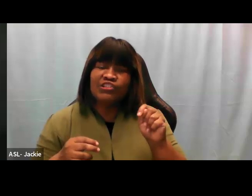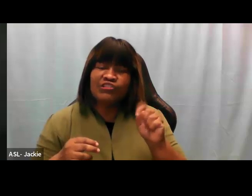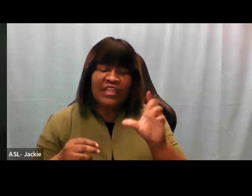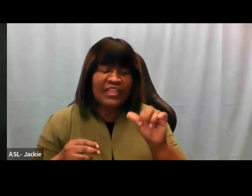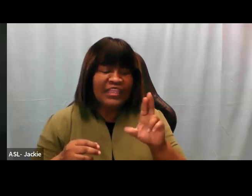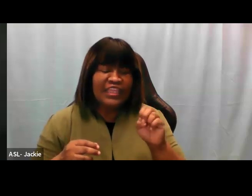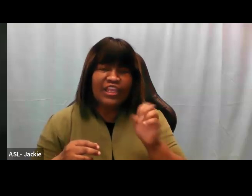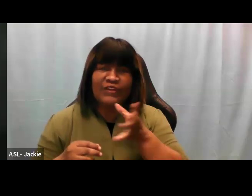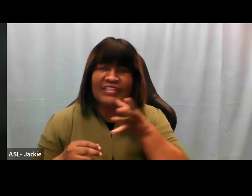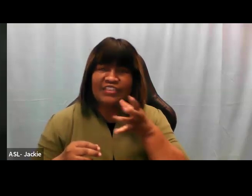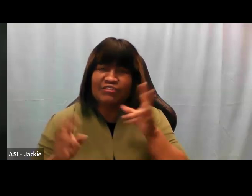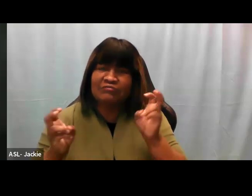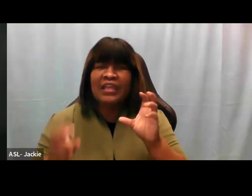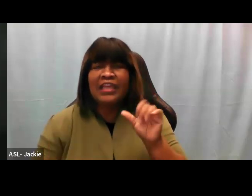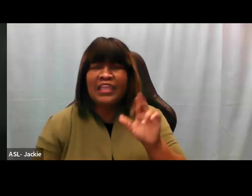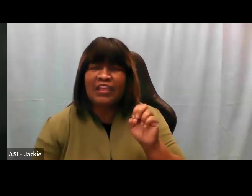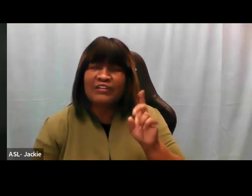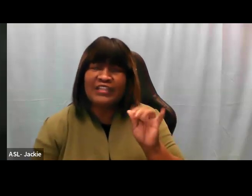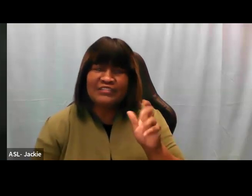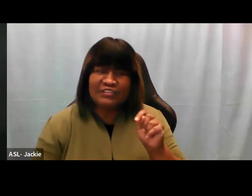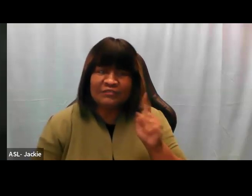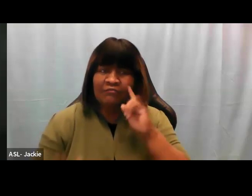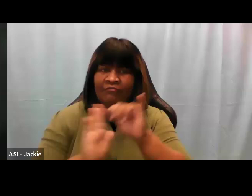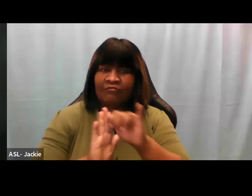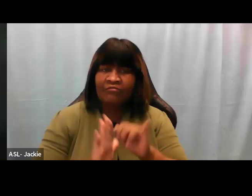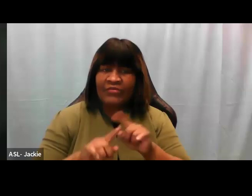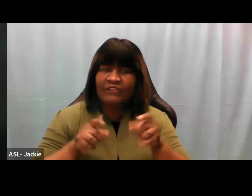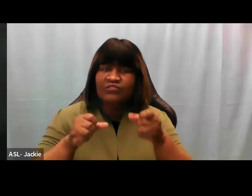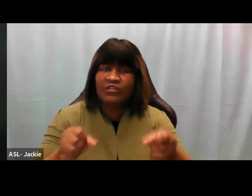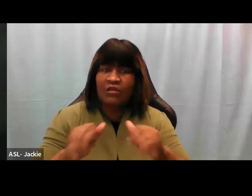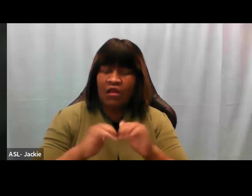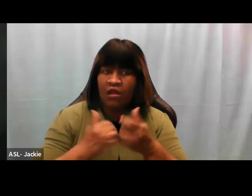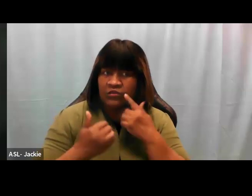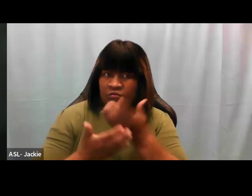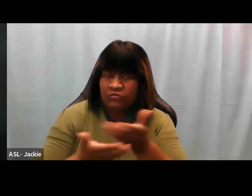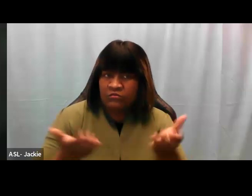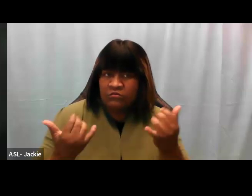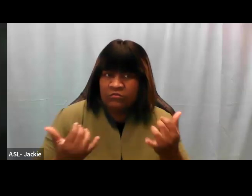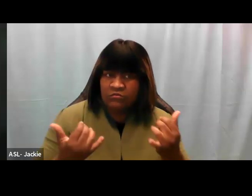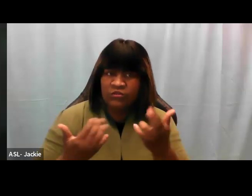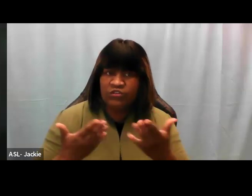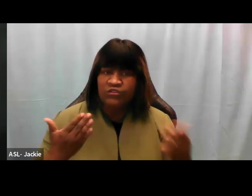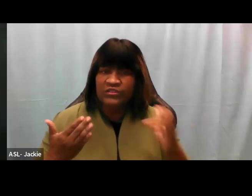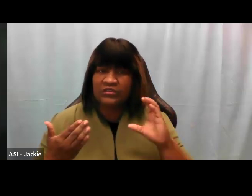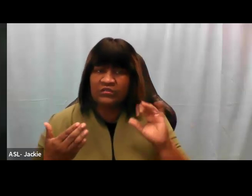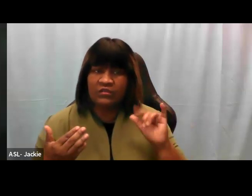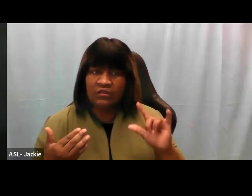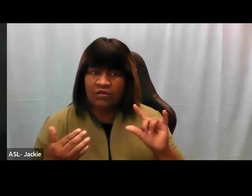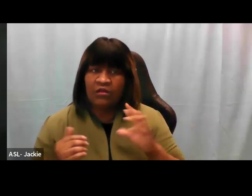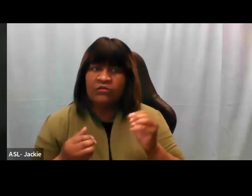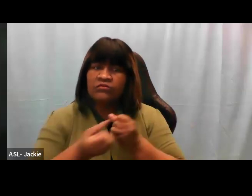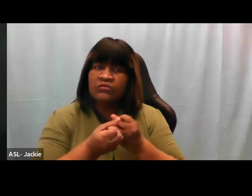means. Identifying innovative strategies to leverage existing resources at SILS to